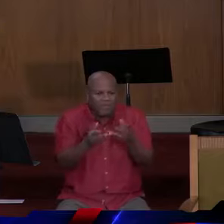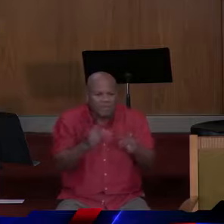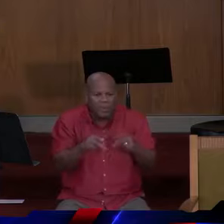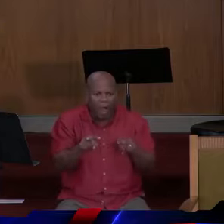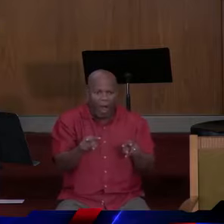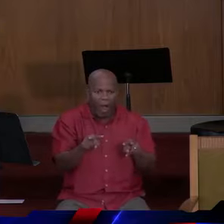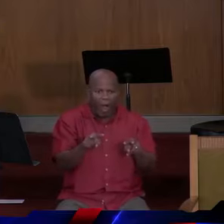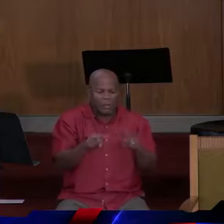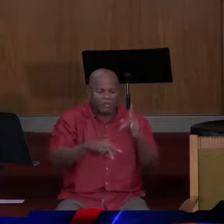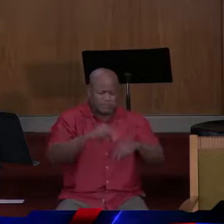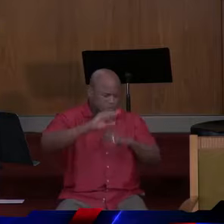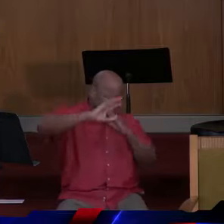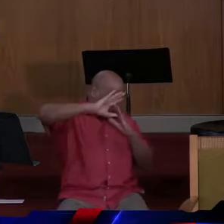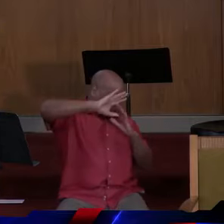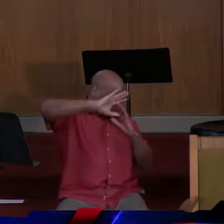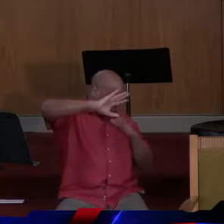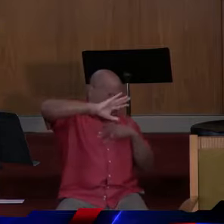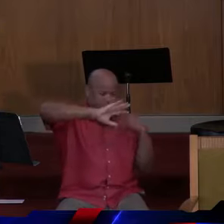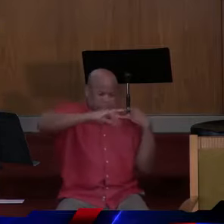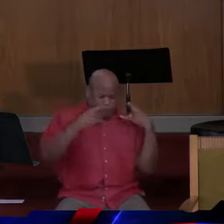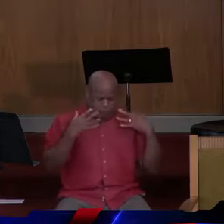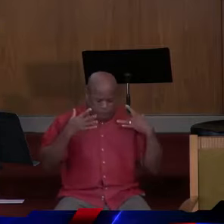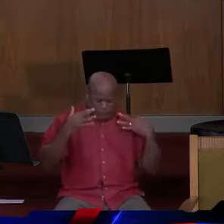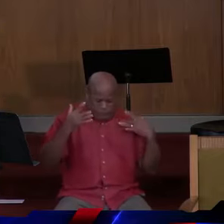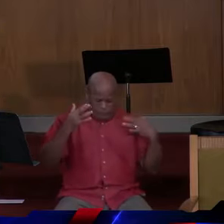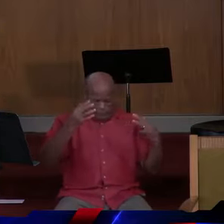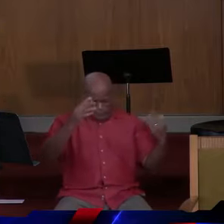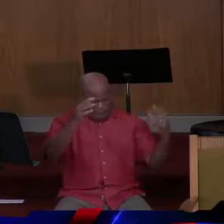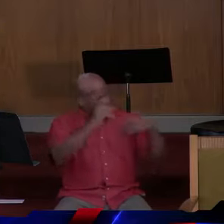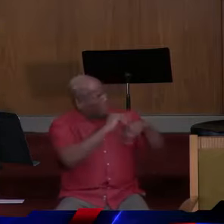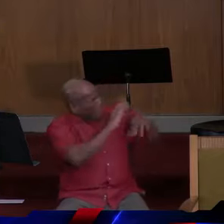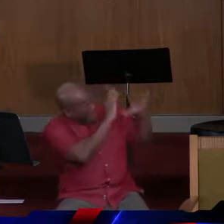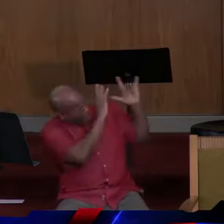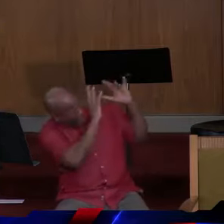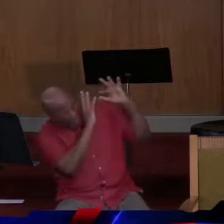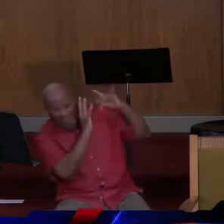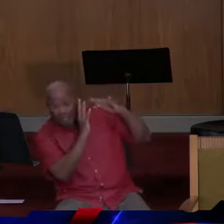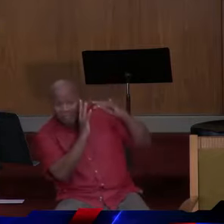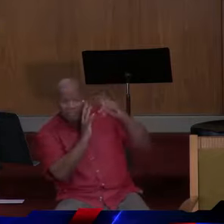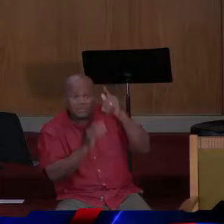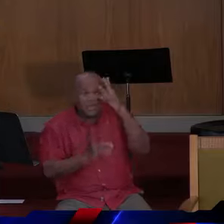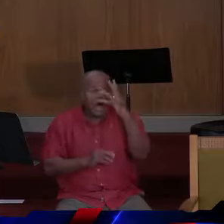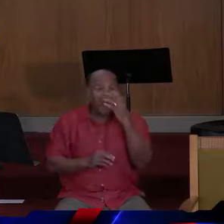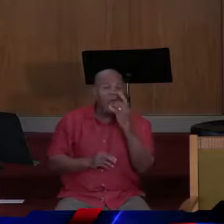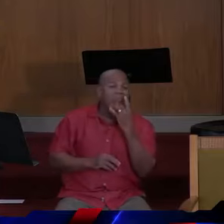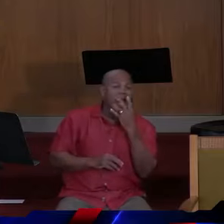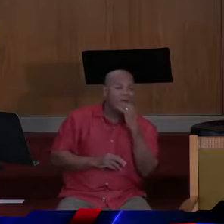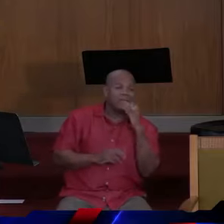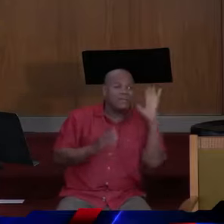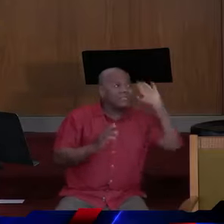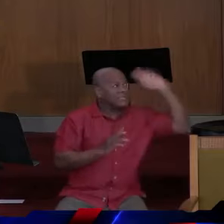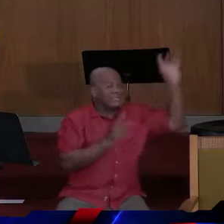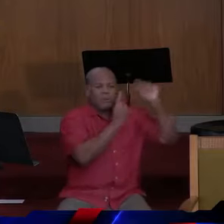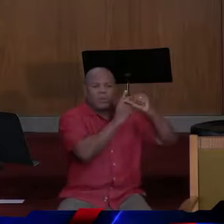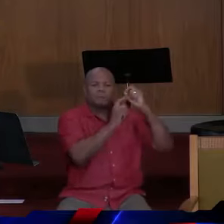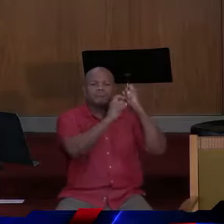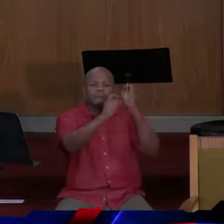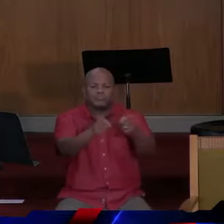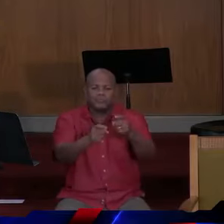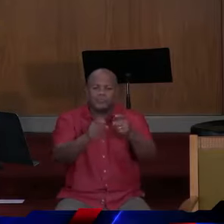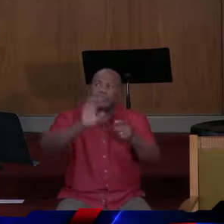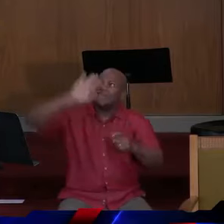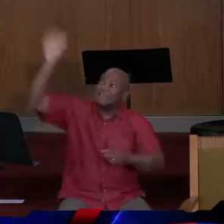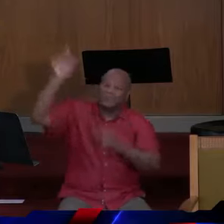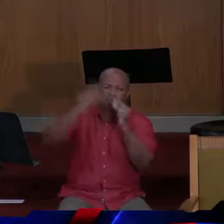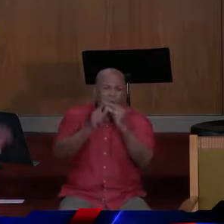couldn't stand it because he was shining too bright. Not only does God give light to his word will light